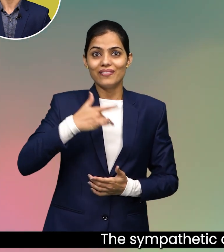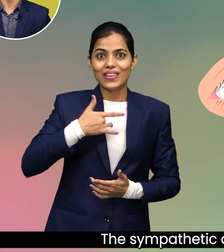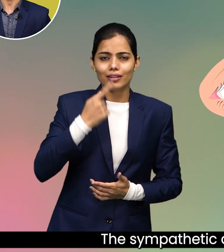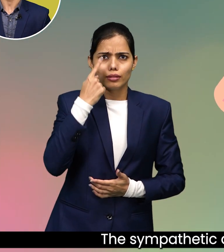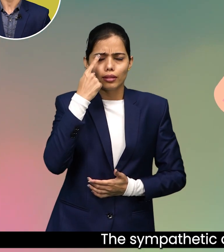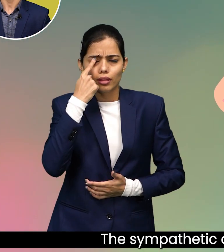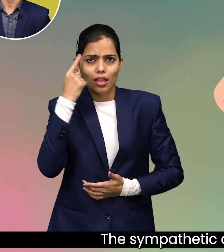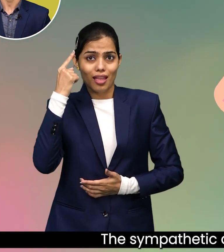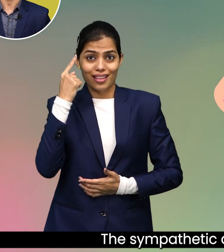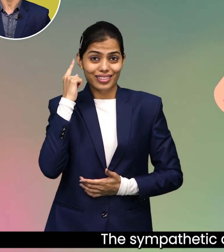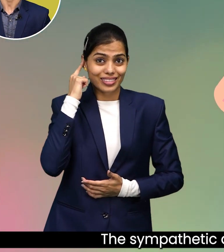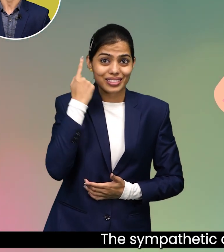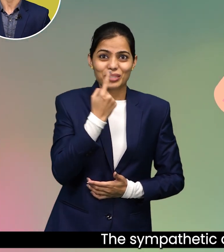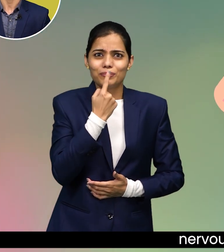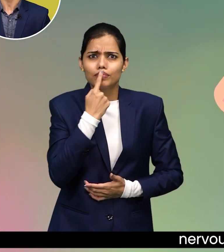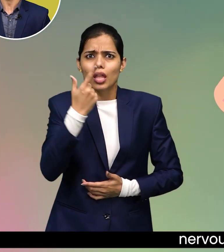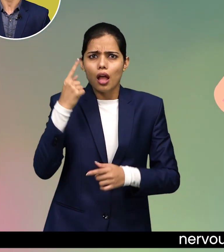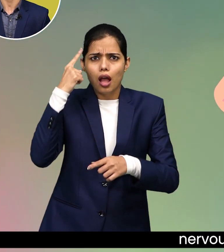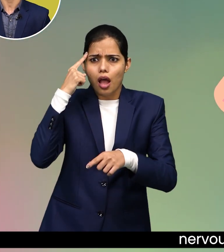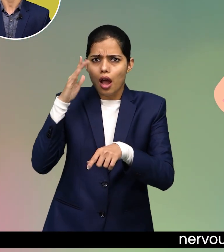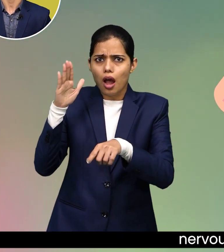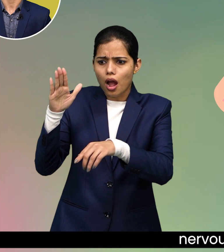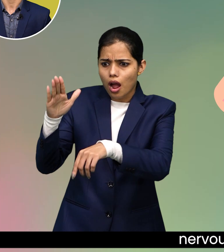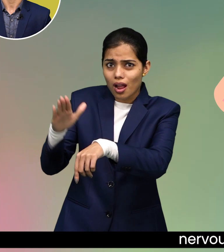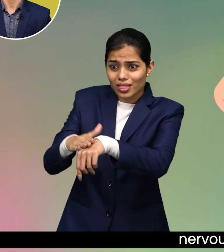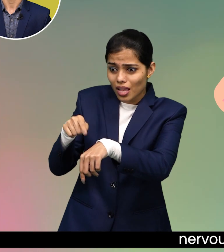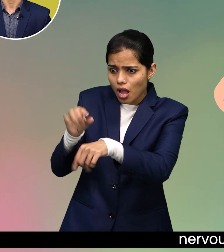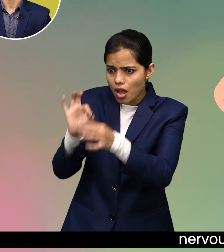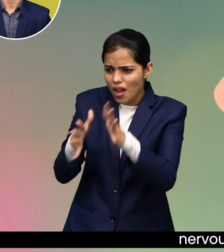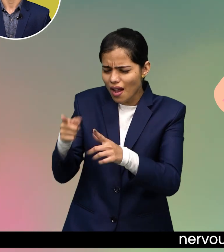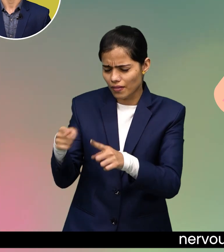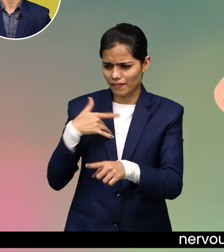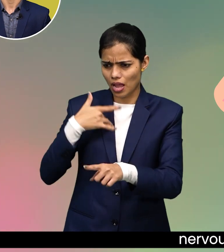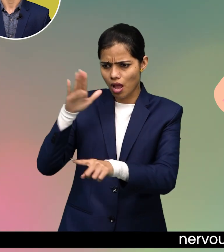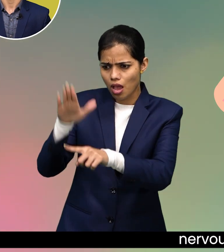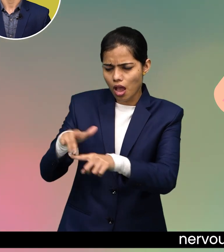The sympathetic and parasympathetic nervous system